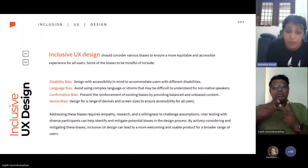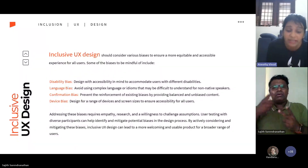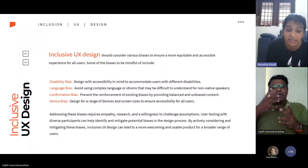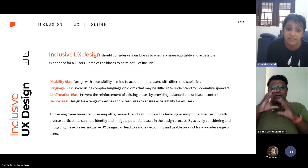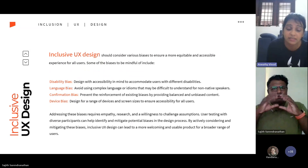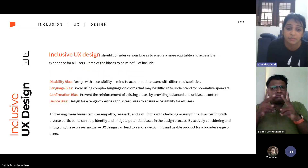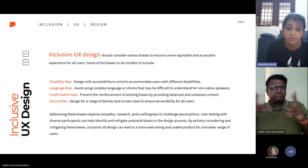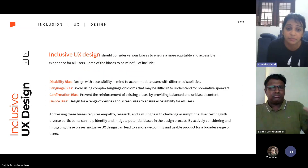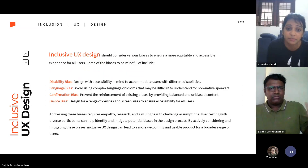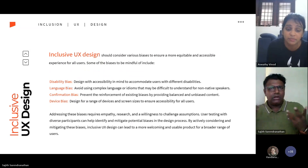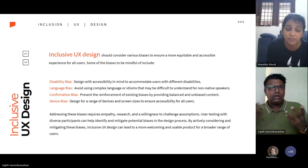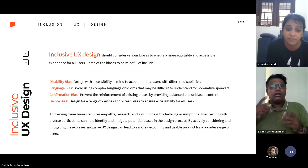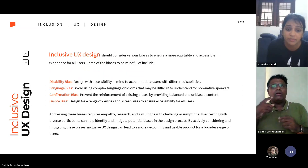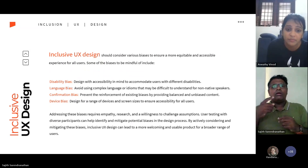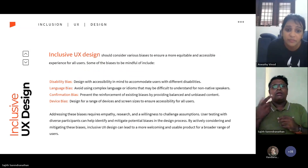Language biases.